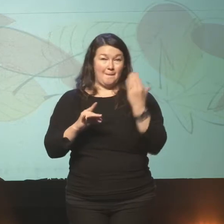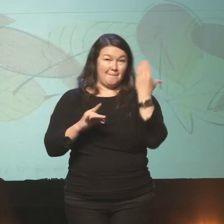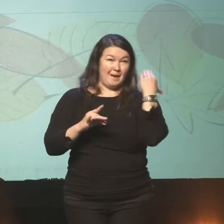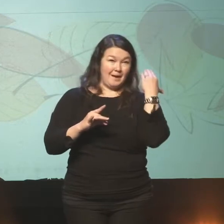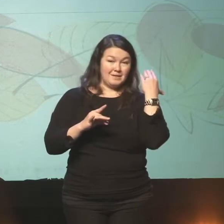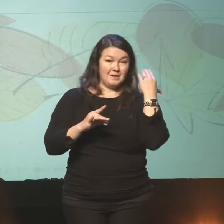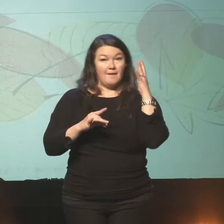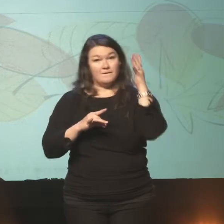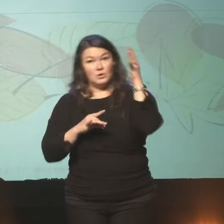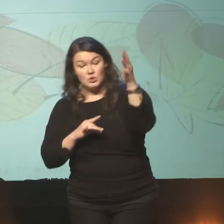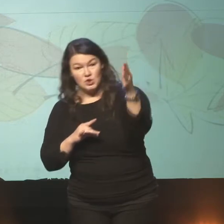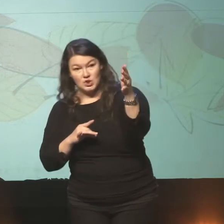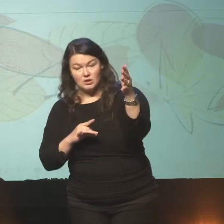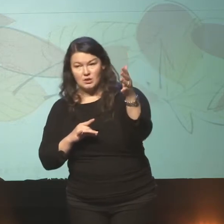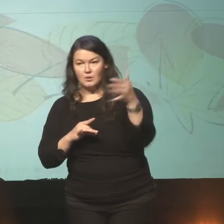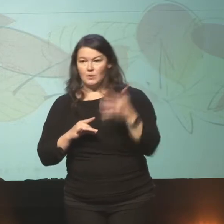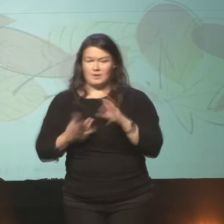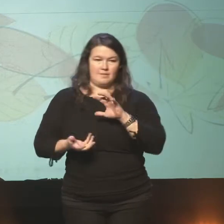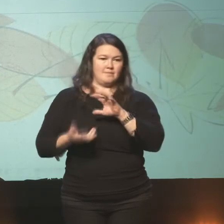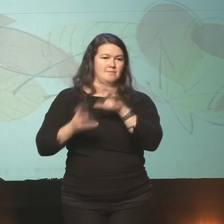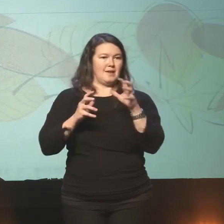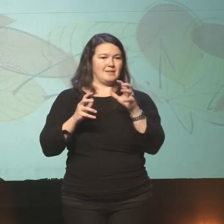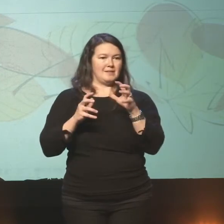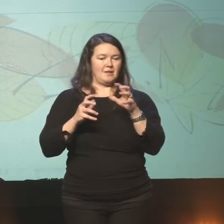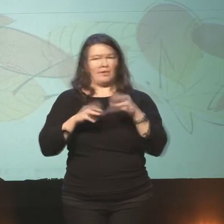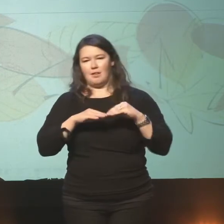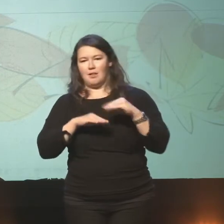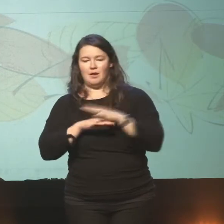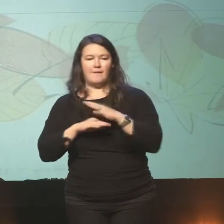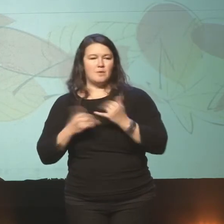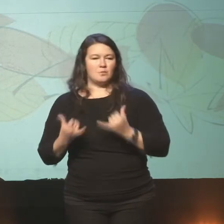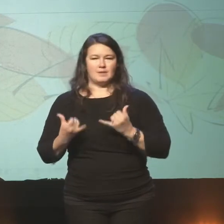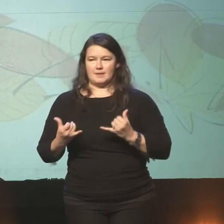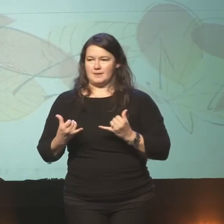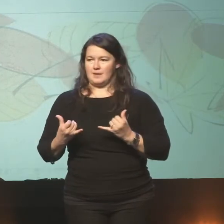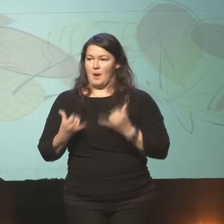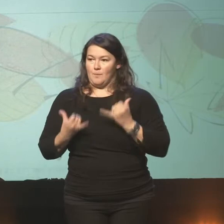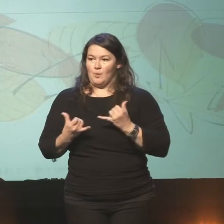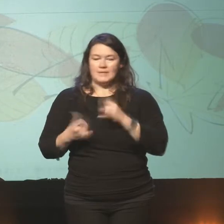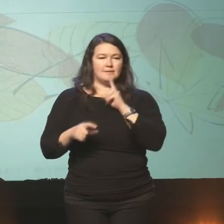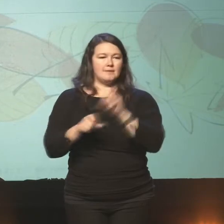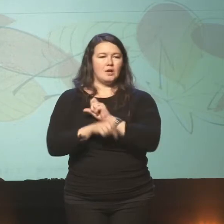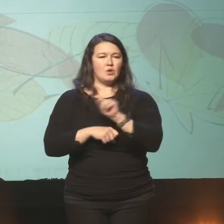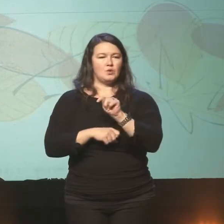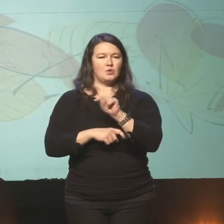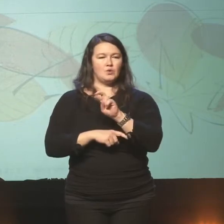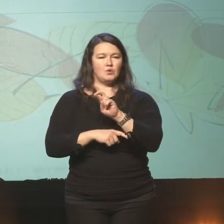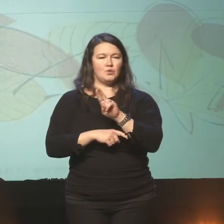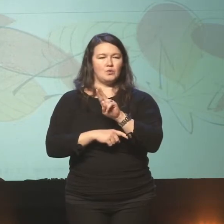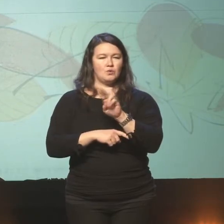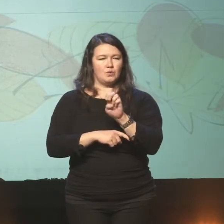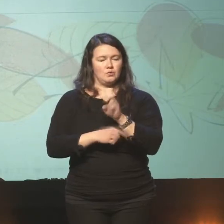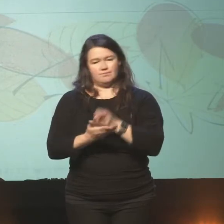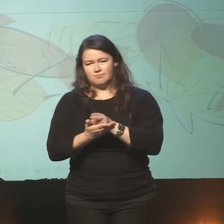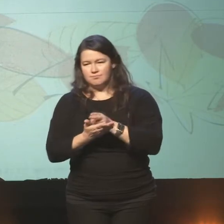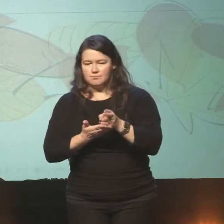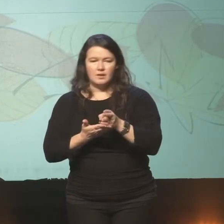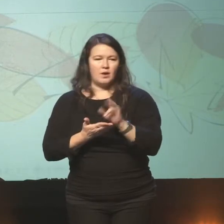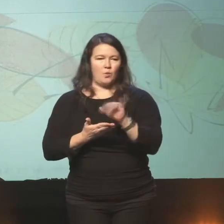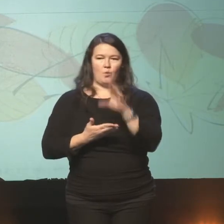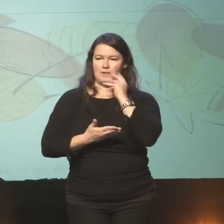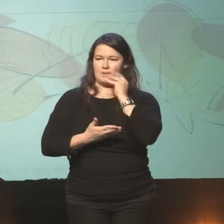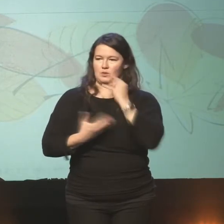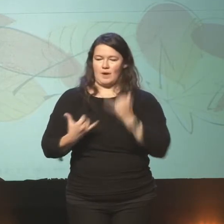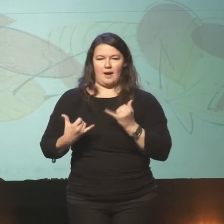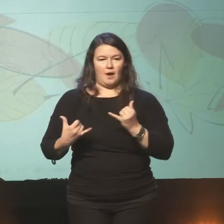future have a tendency of really messing with the present, because the present is true. The present is true. It is the most true experience you have